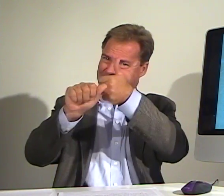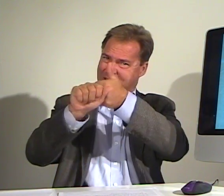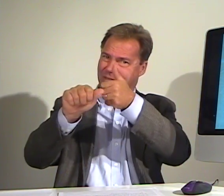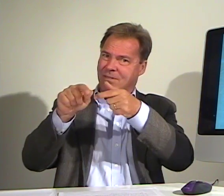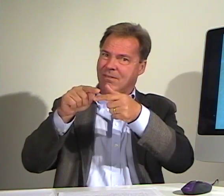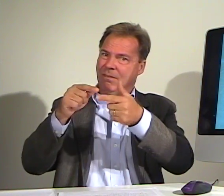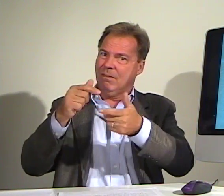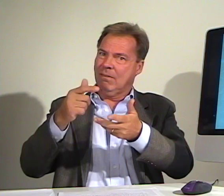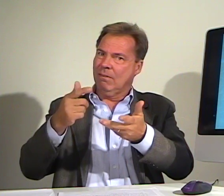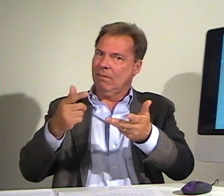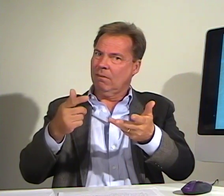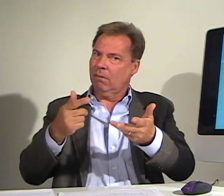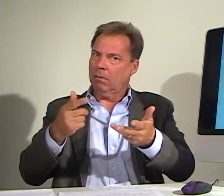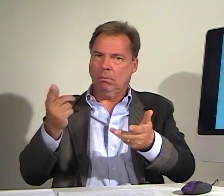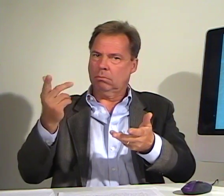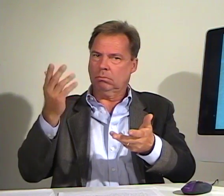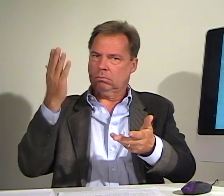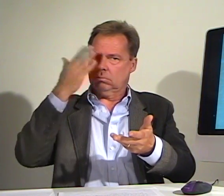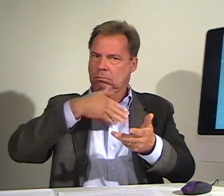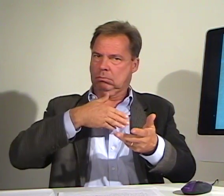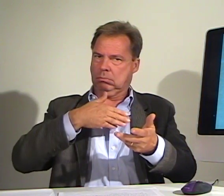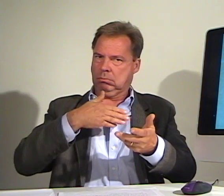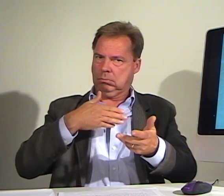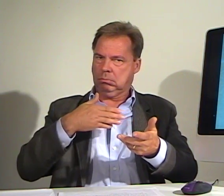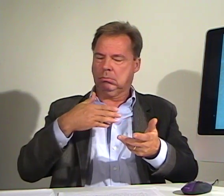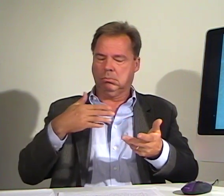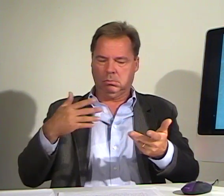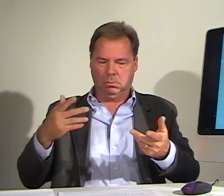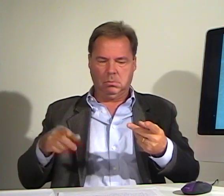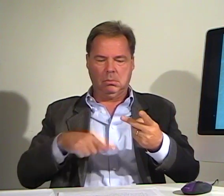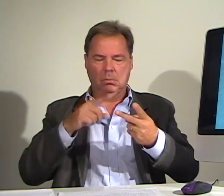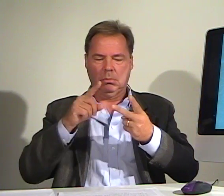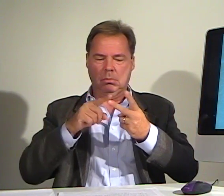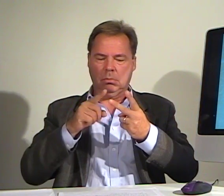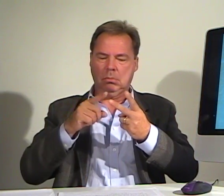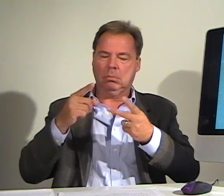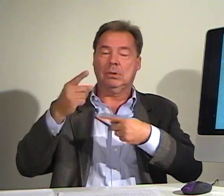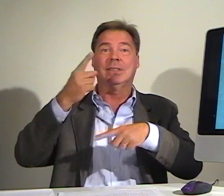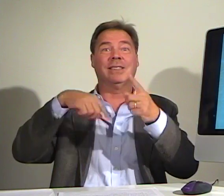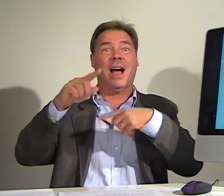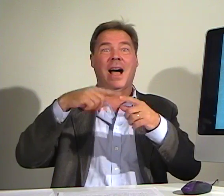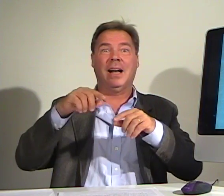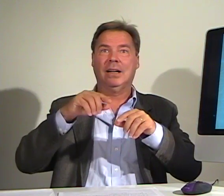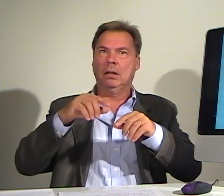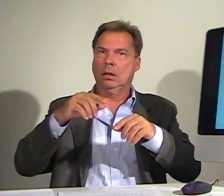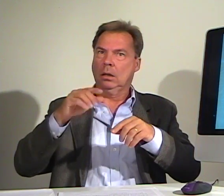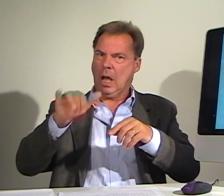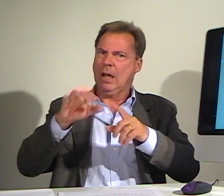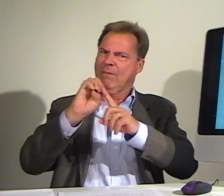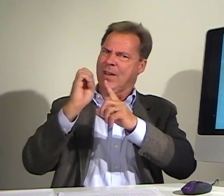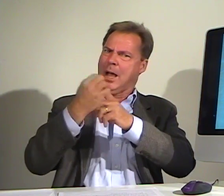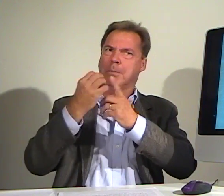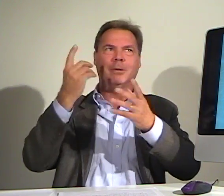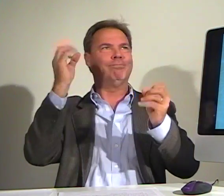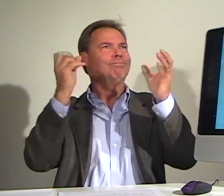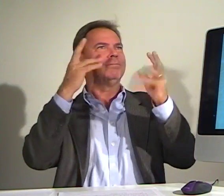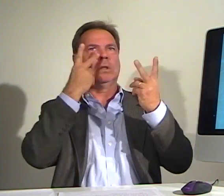considered a product in the eyes of universal design. It's more overlooked. Secondly, creating a